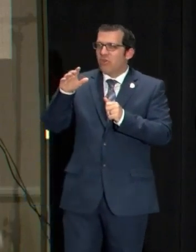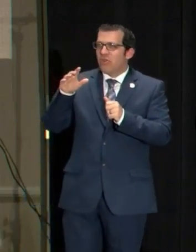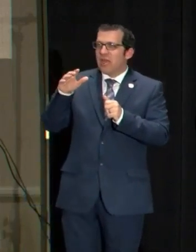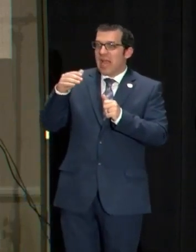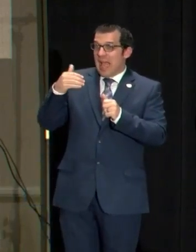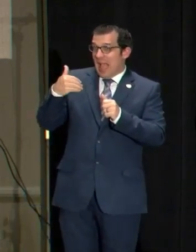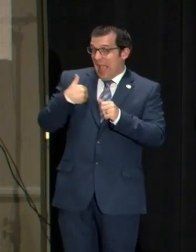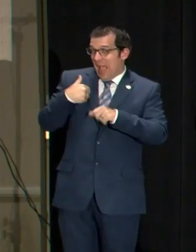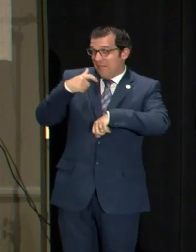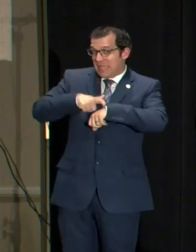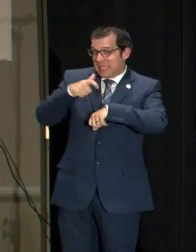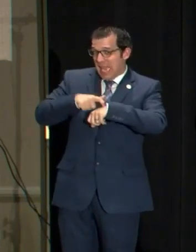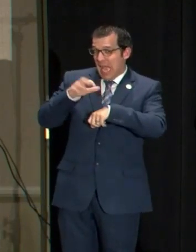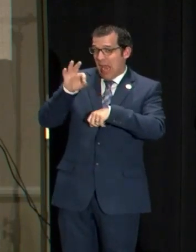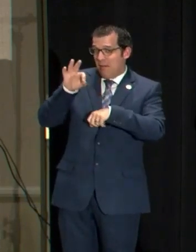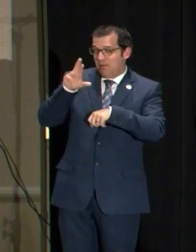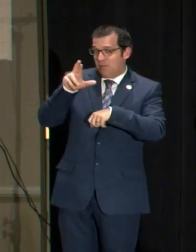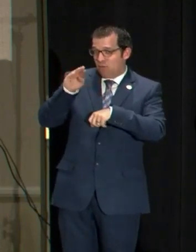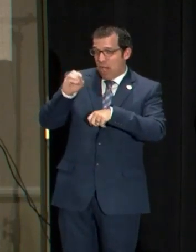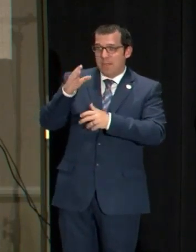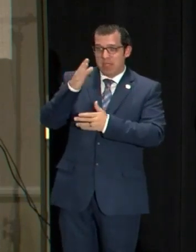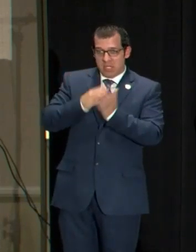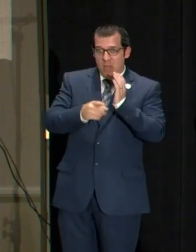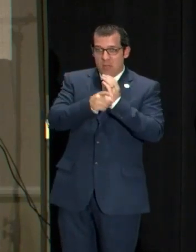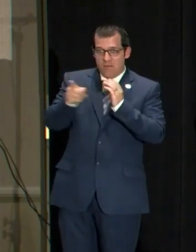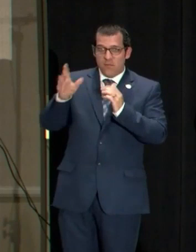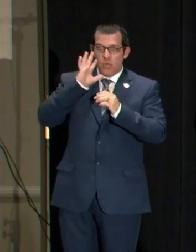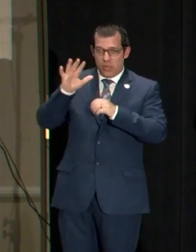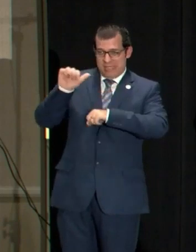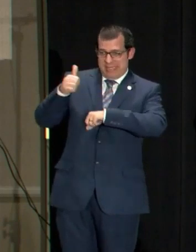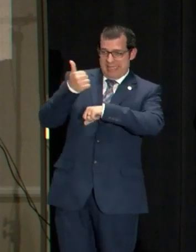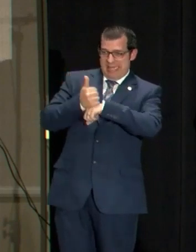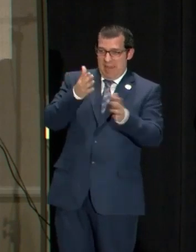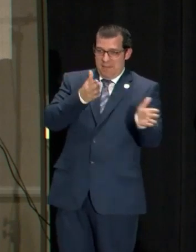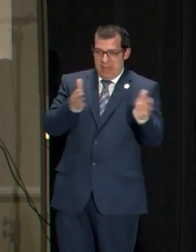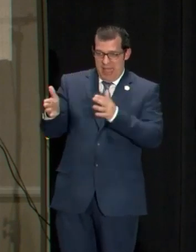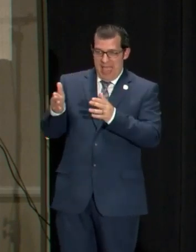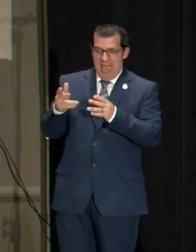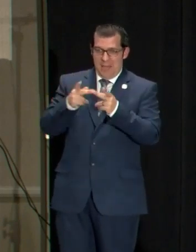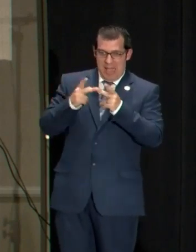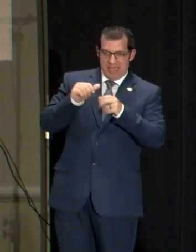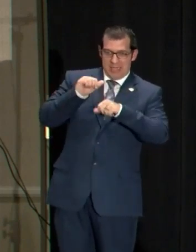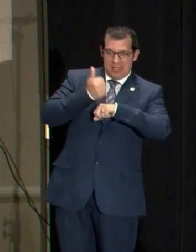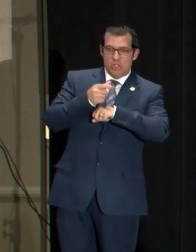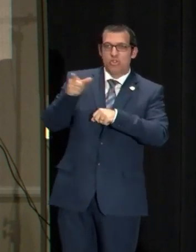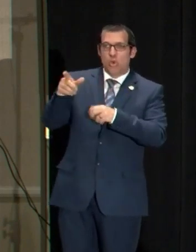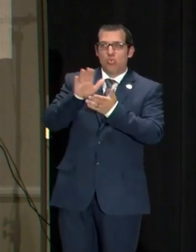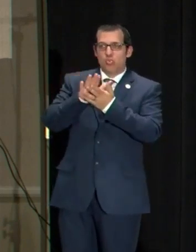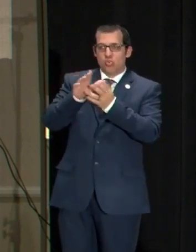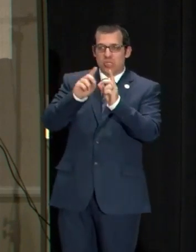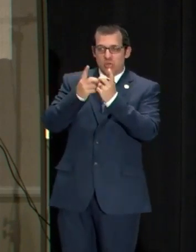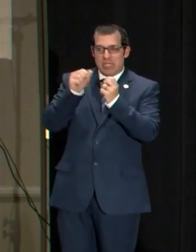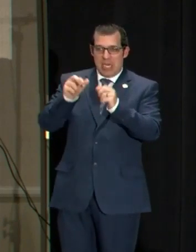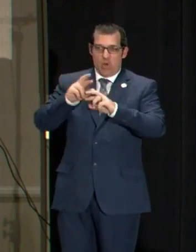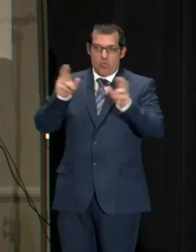there a time frame for when you guys will have to have some of these plans put into place so that the school districts can get ready before the fall?